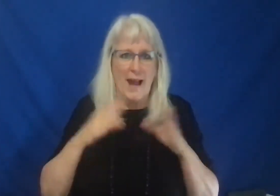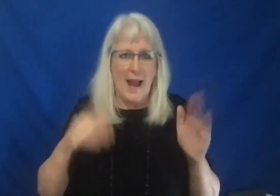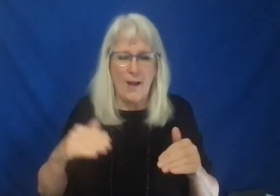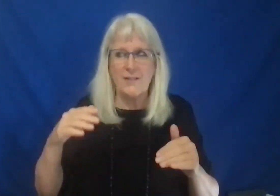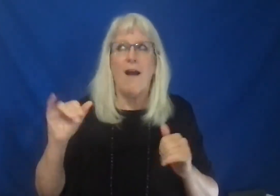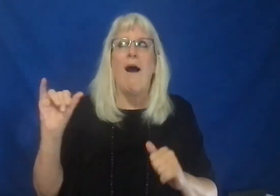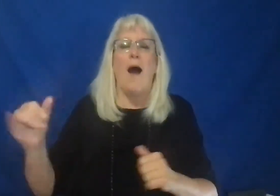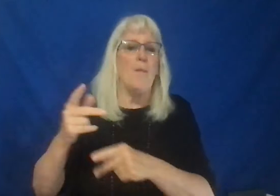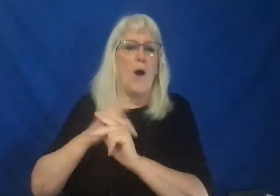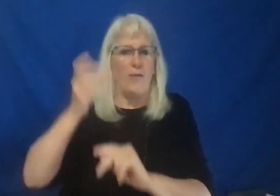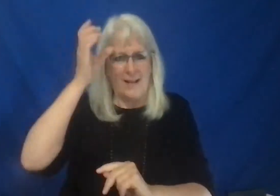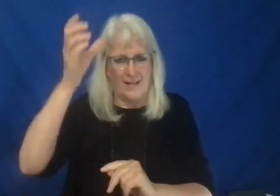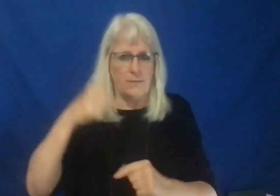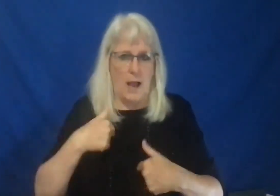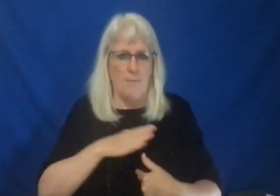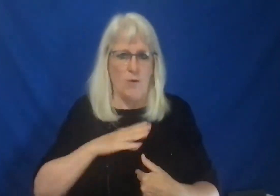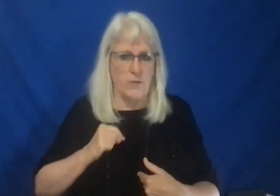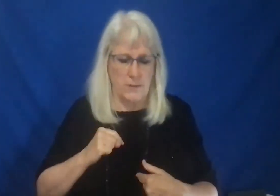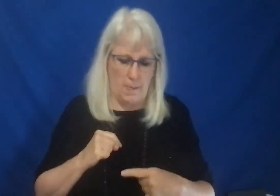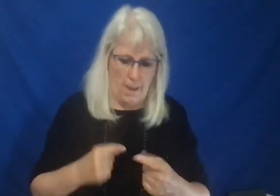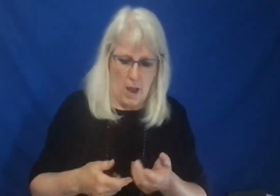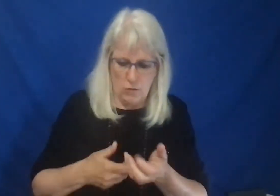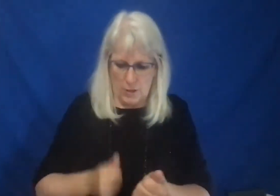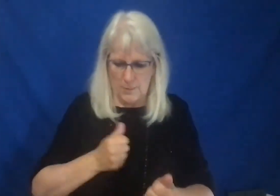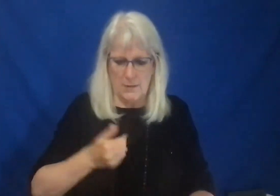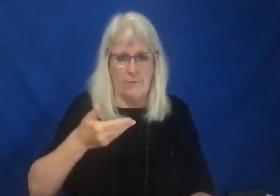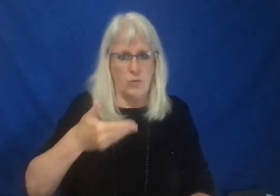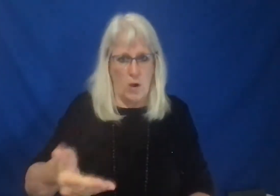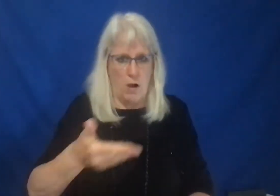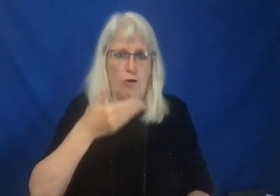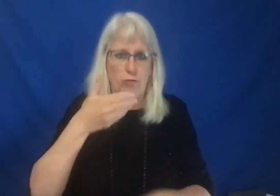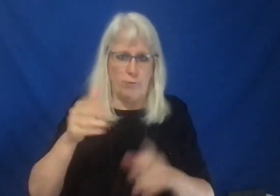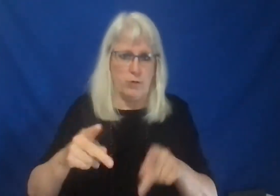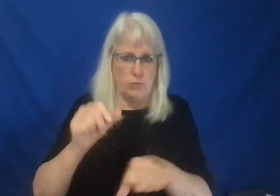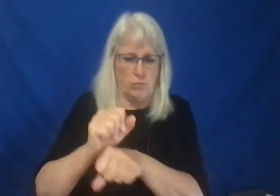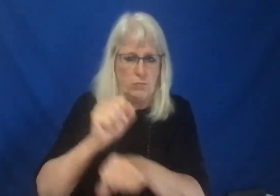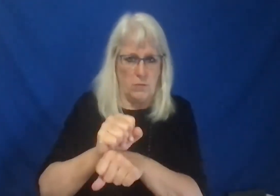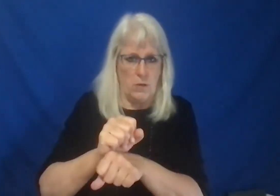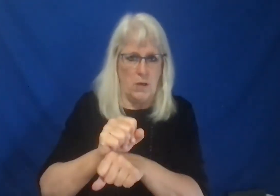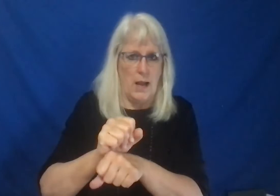that I could trust myself to hire a good employee to whom I delegated the